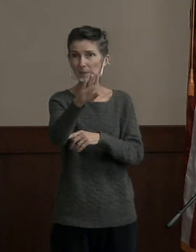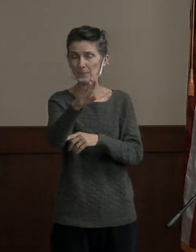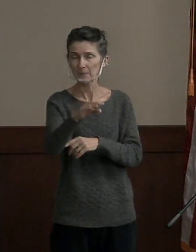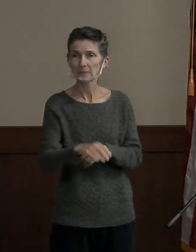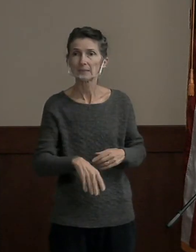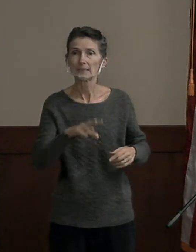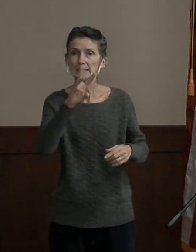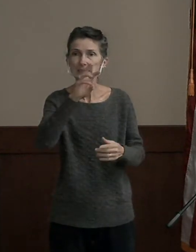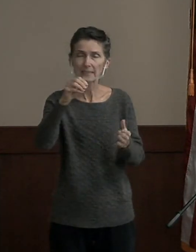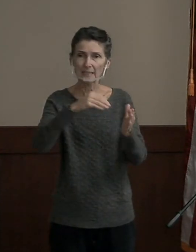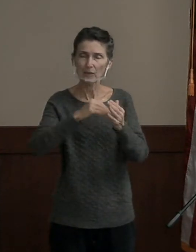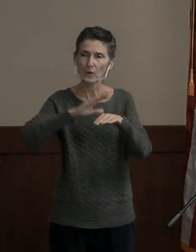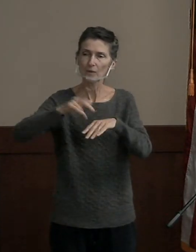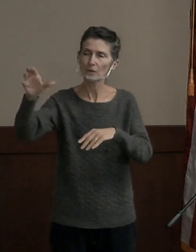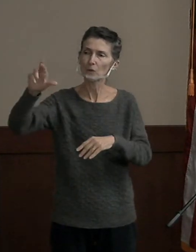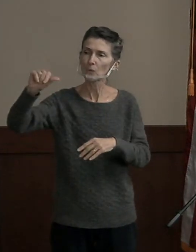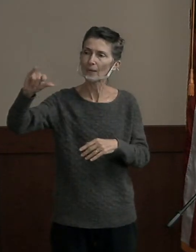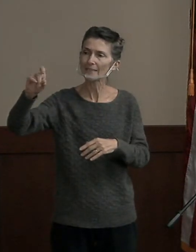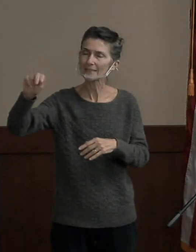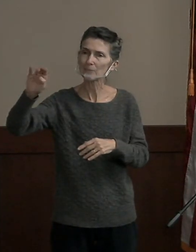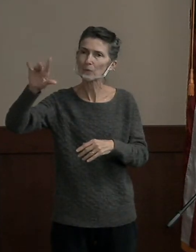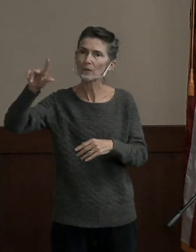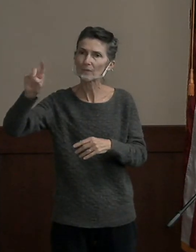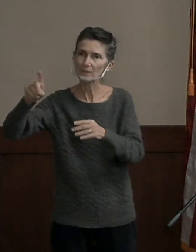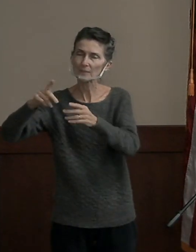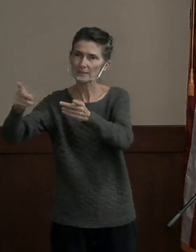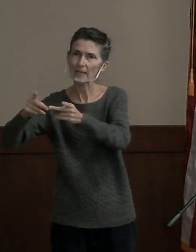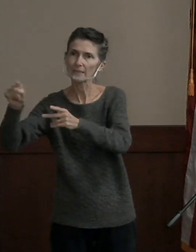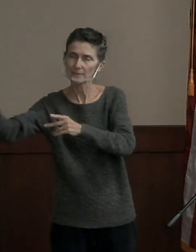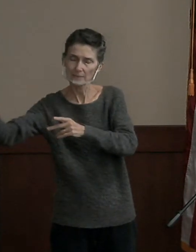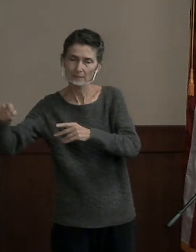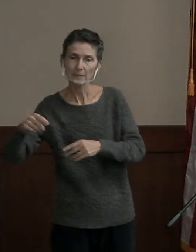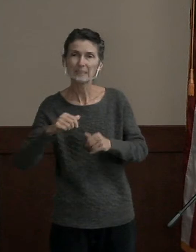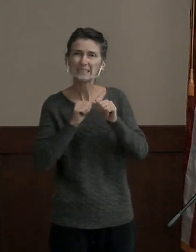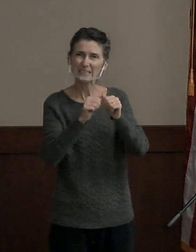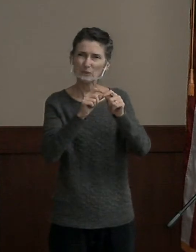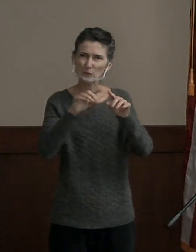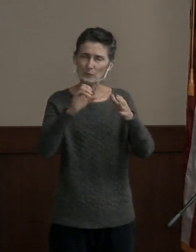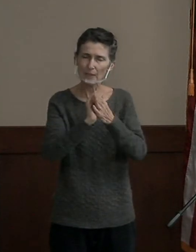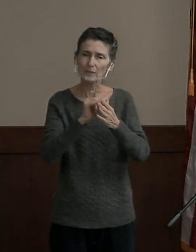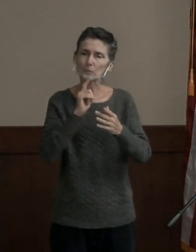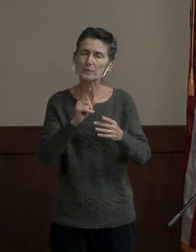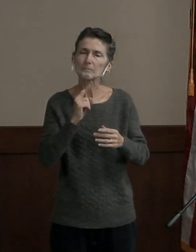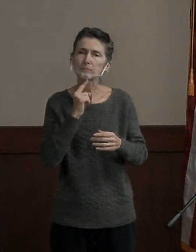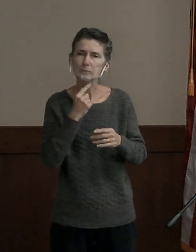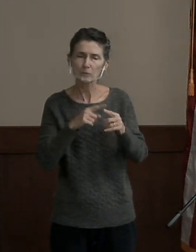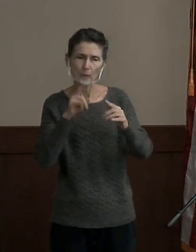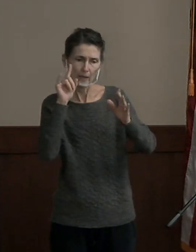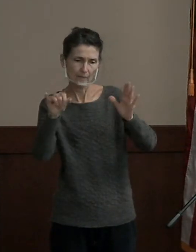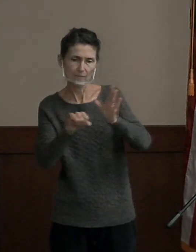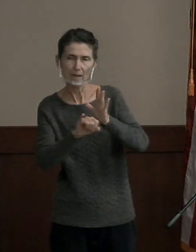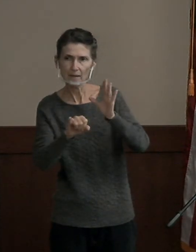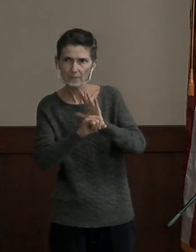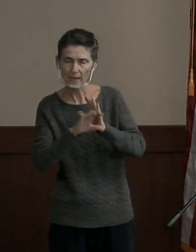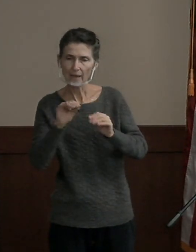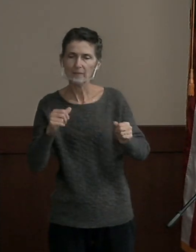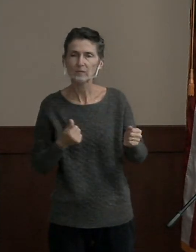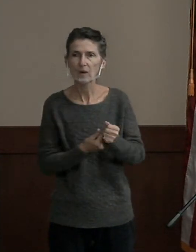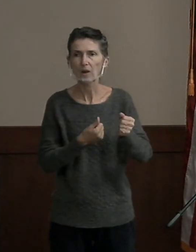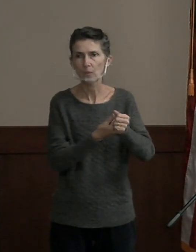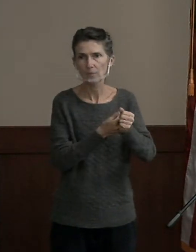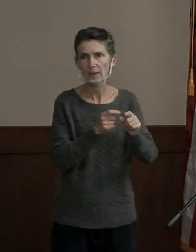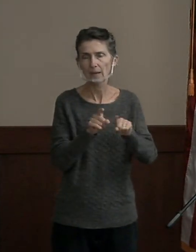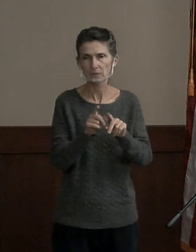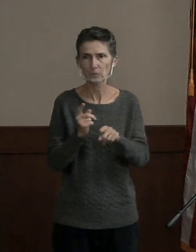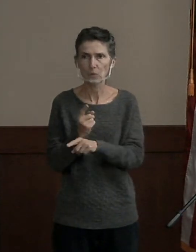one site on Creighton Boulevard. We will continue to do that because we know it's critical to identify and then do the follow-up as